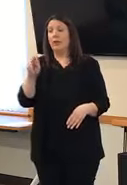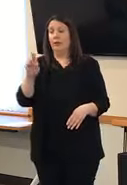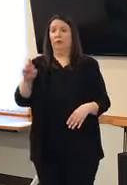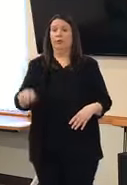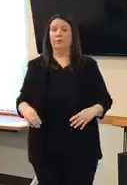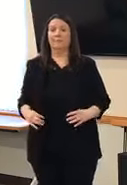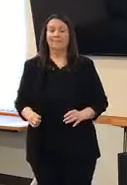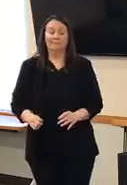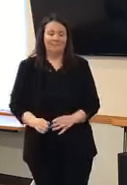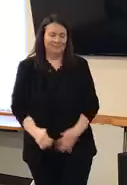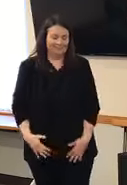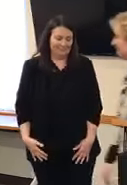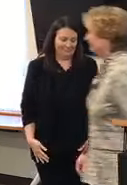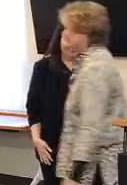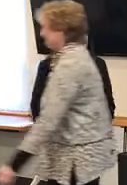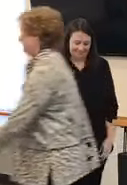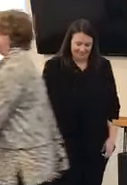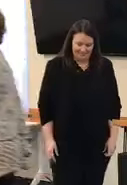Thank you.